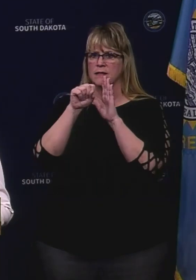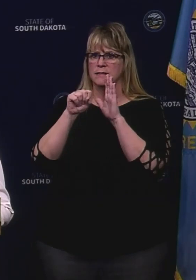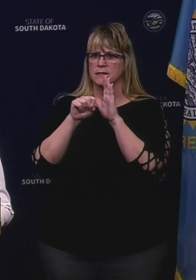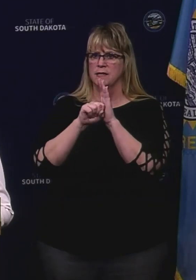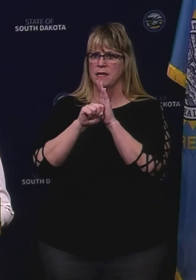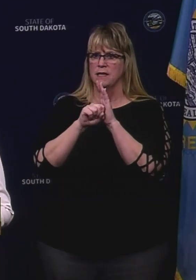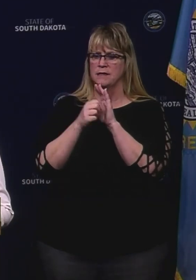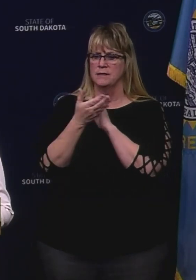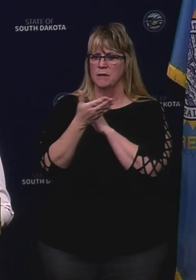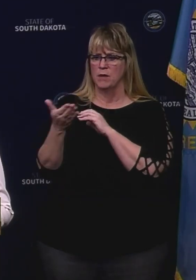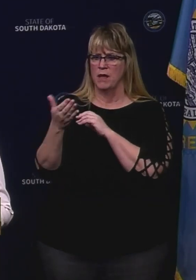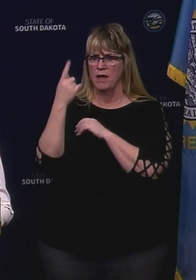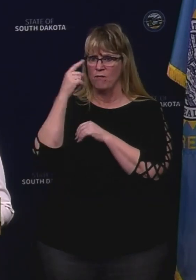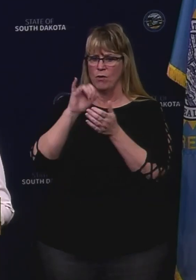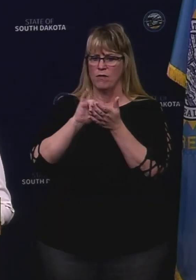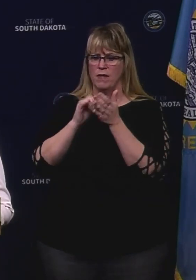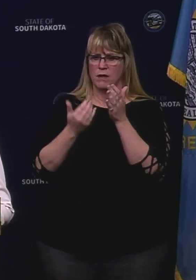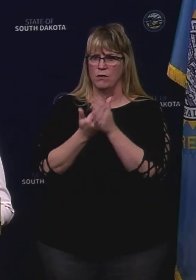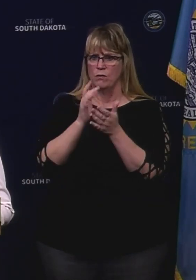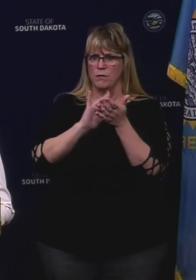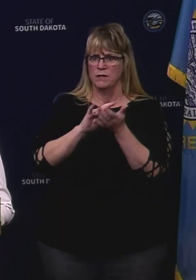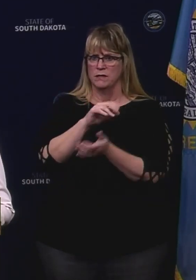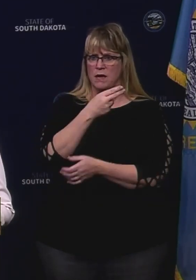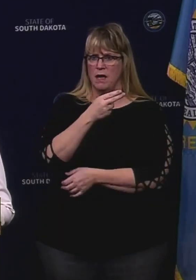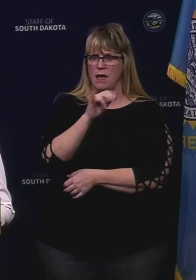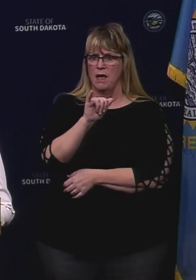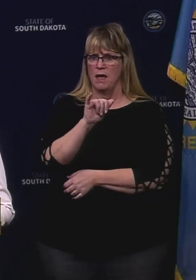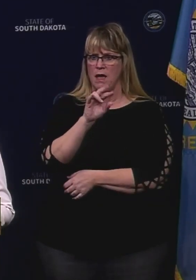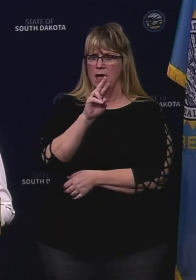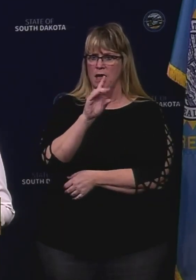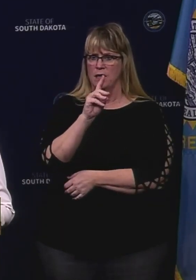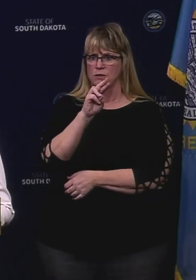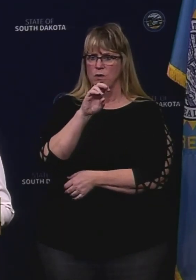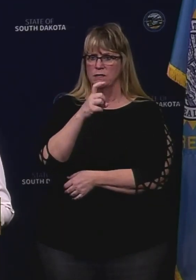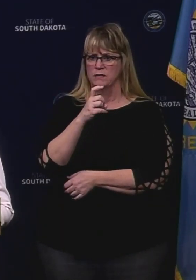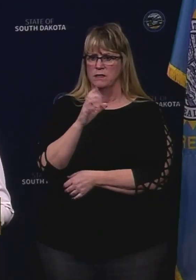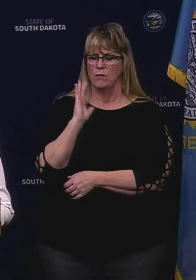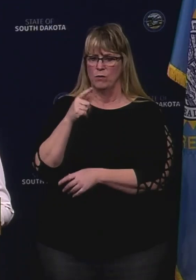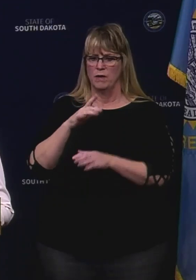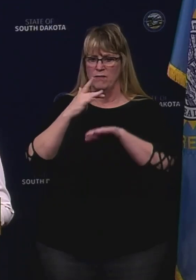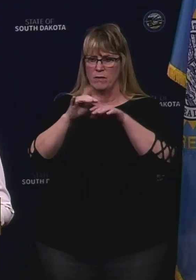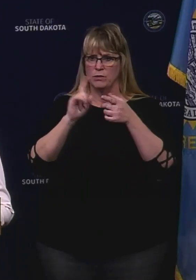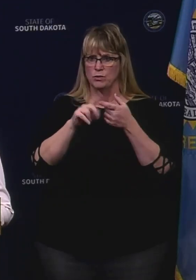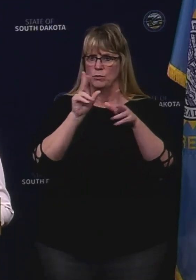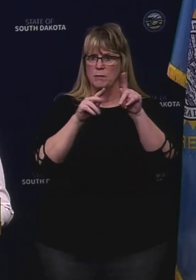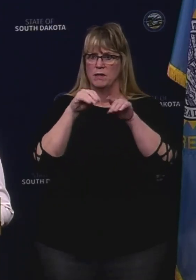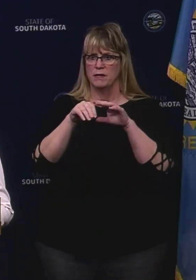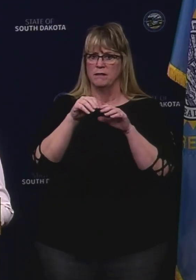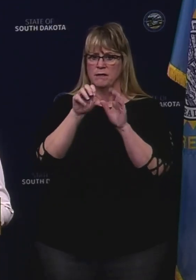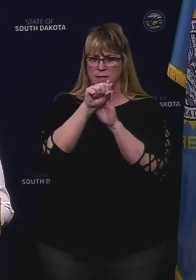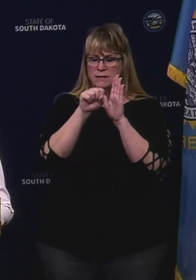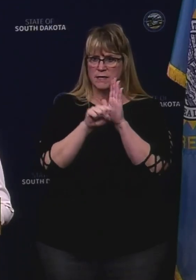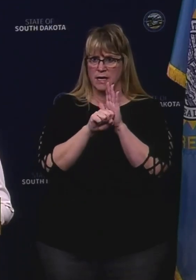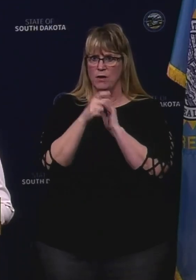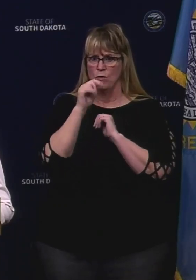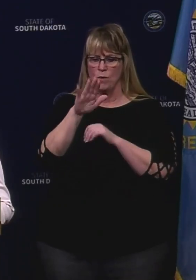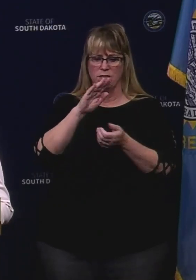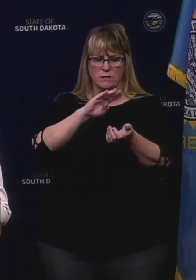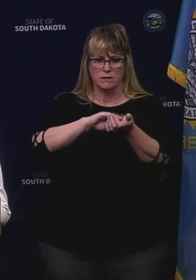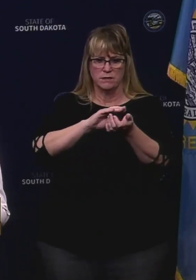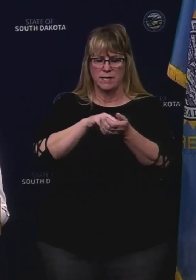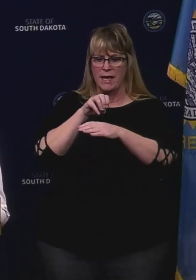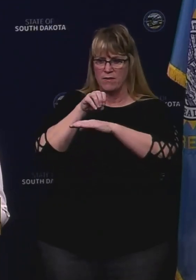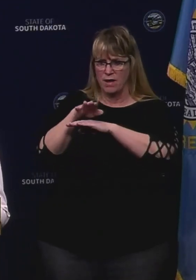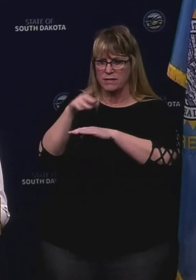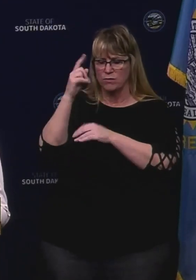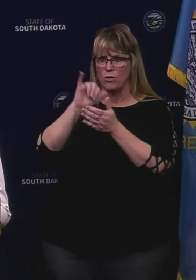hydroxychloroquine will be available to any positive patient in the state whose provider wants and advises